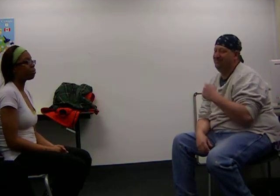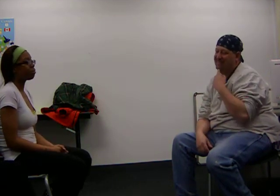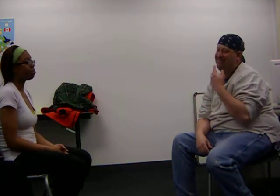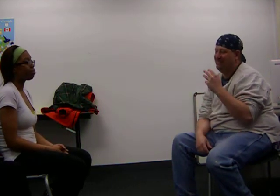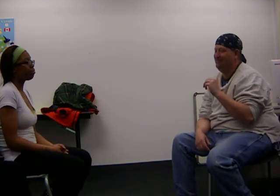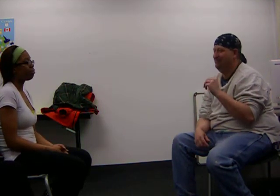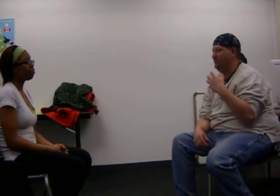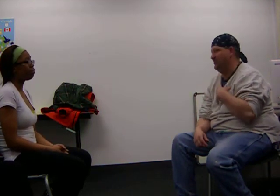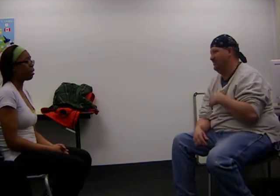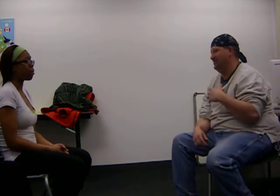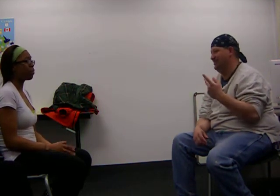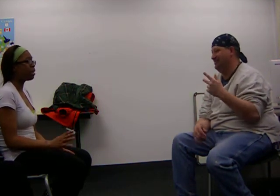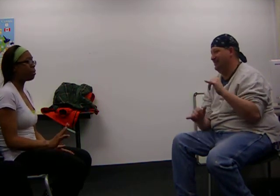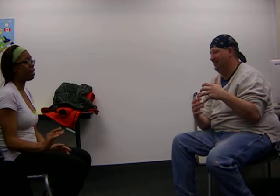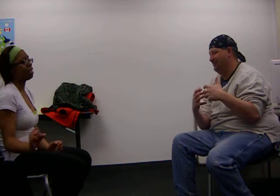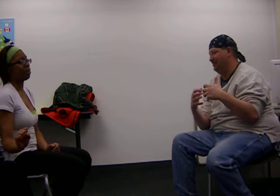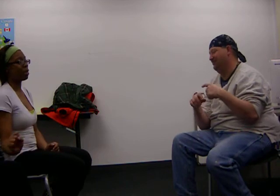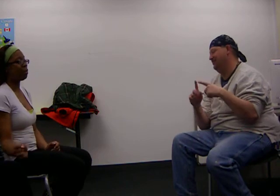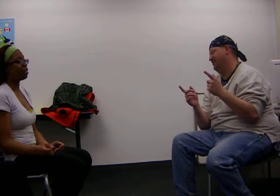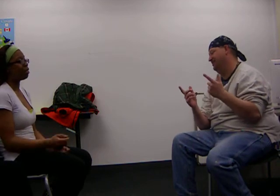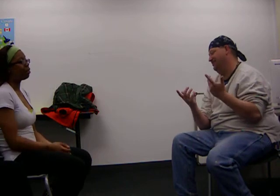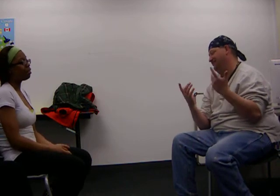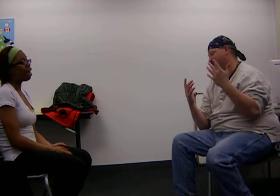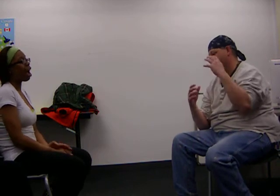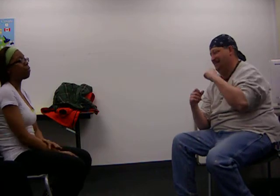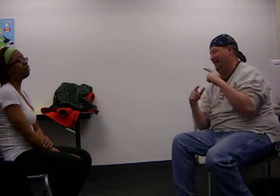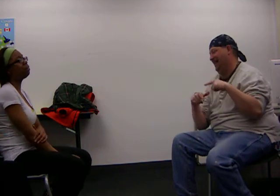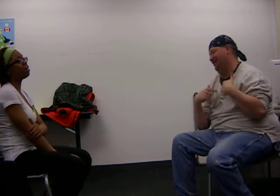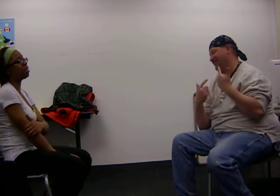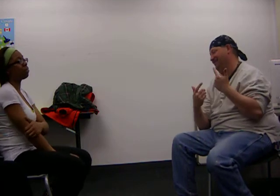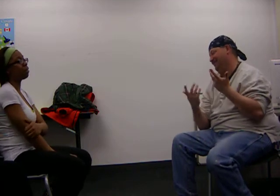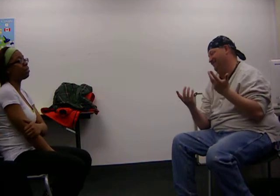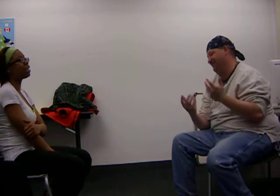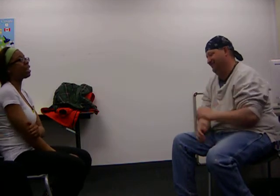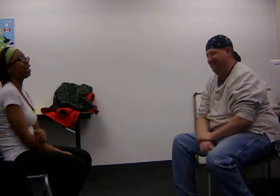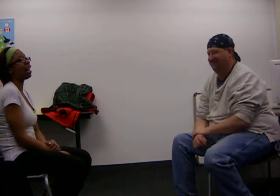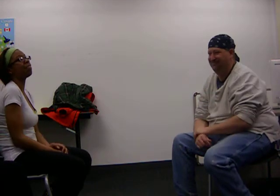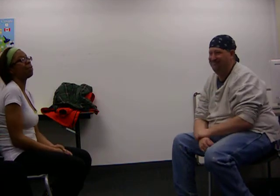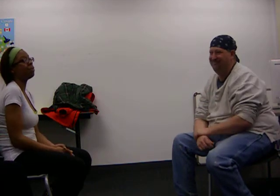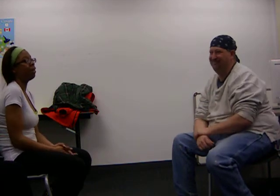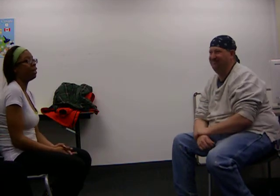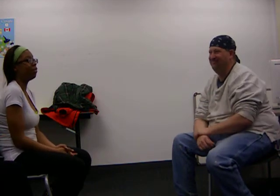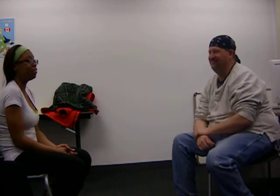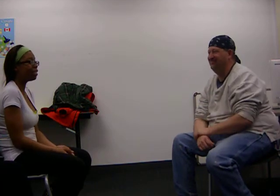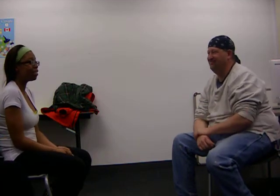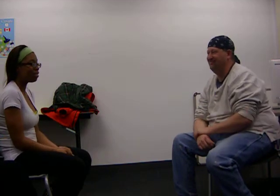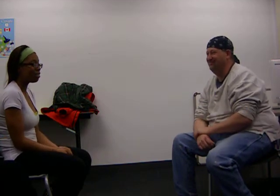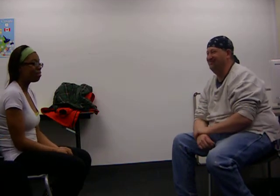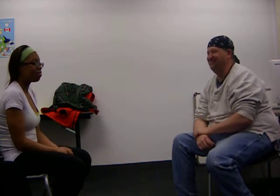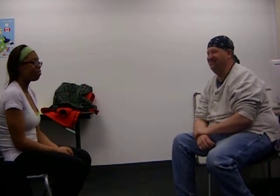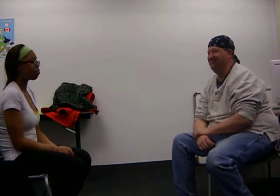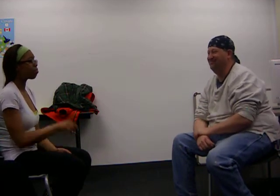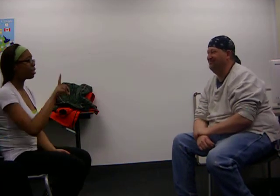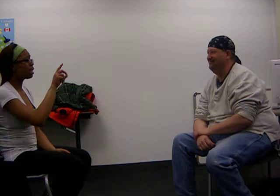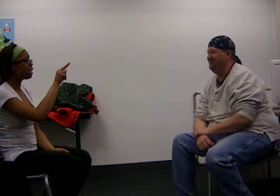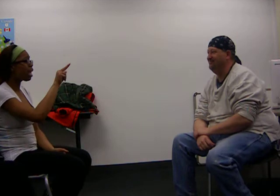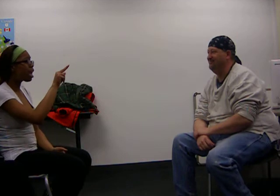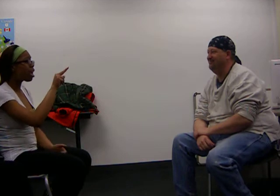Dan do a But I really missed him. I really missed him. I missed that life that we lived. Did Dan do a lot of interpreting for you, or